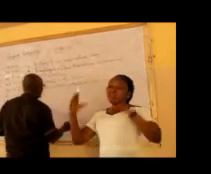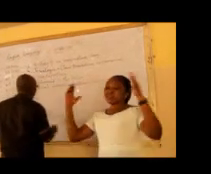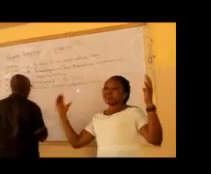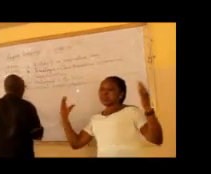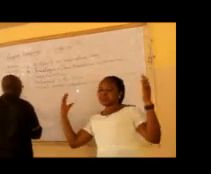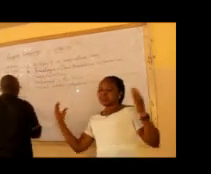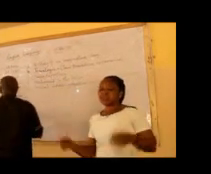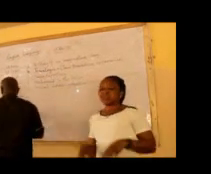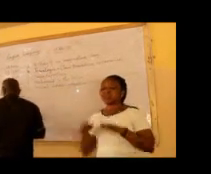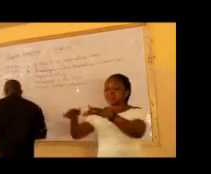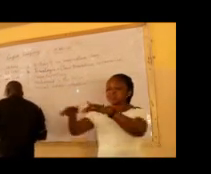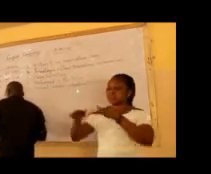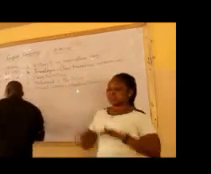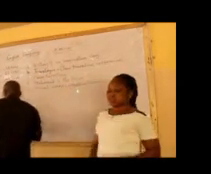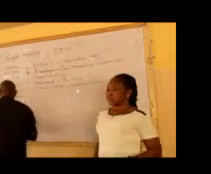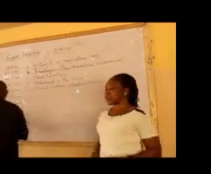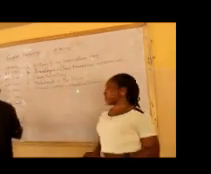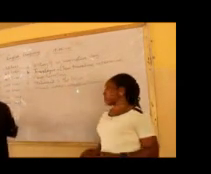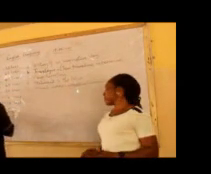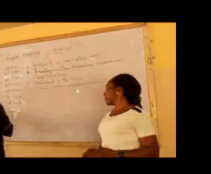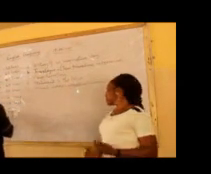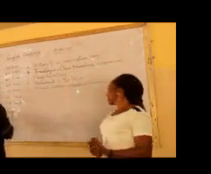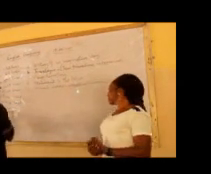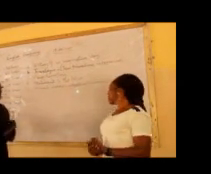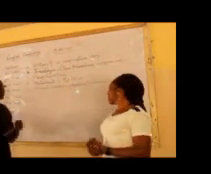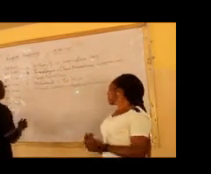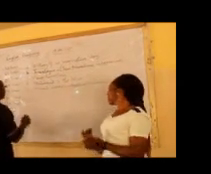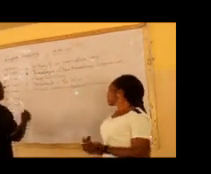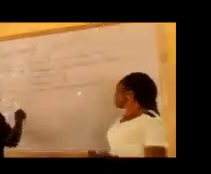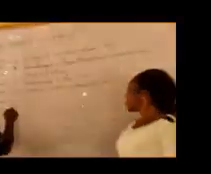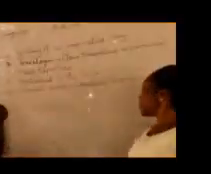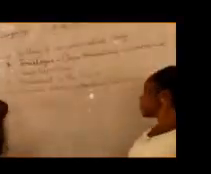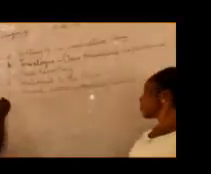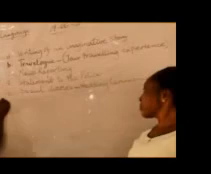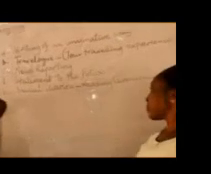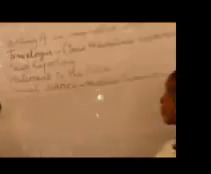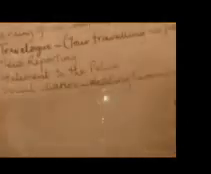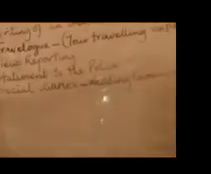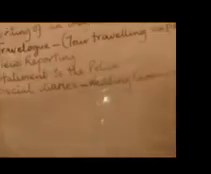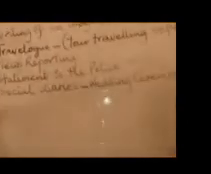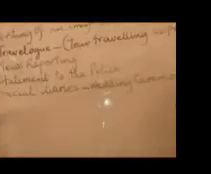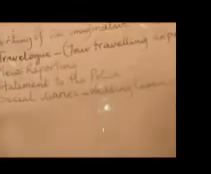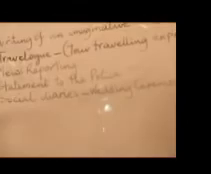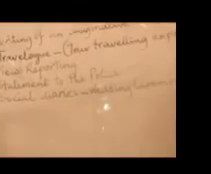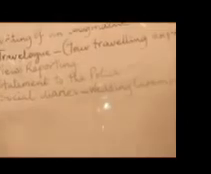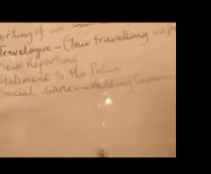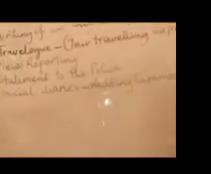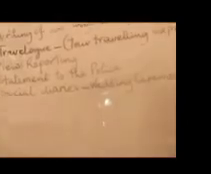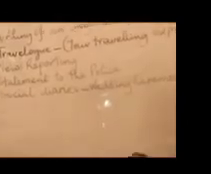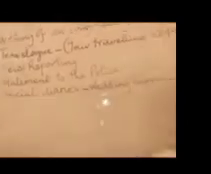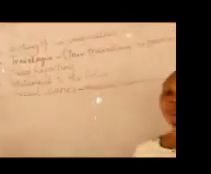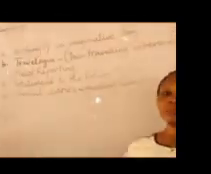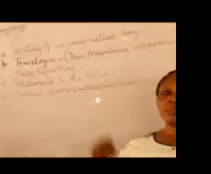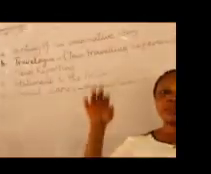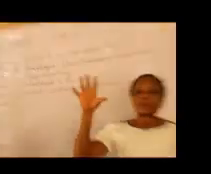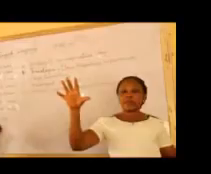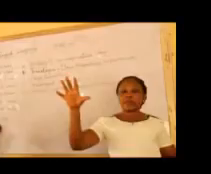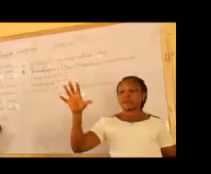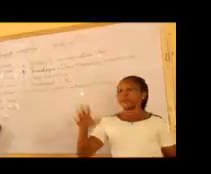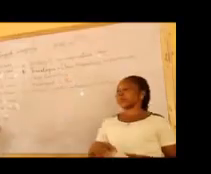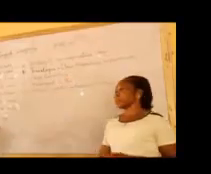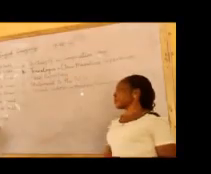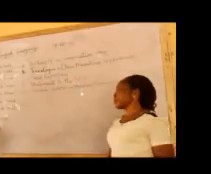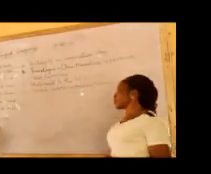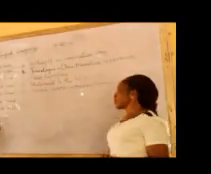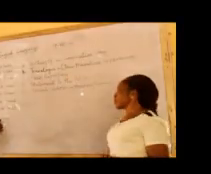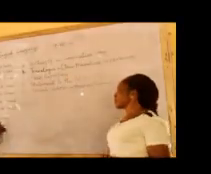funeral ceremony, and then the last one, which we have to treat